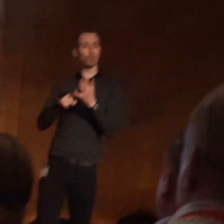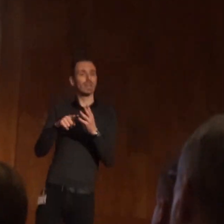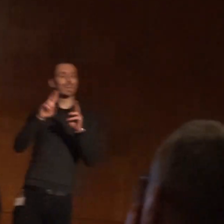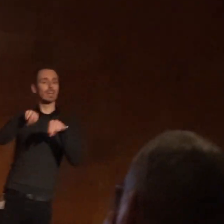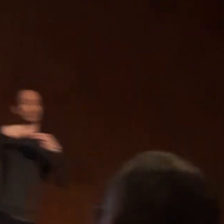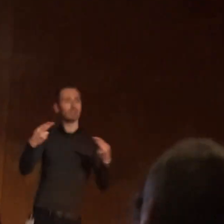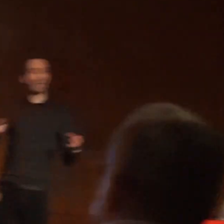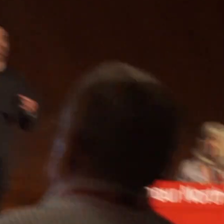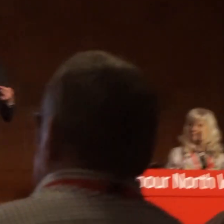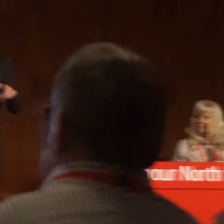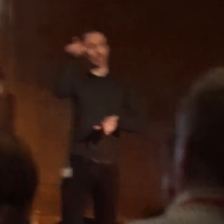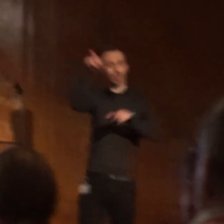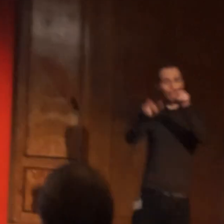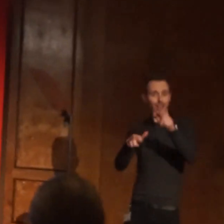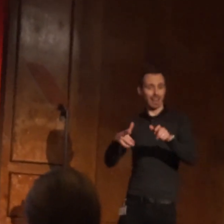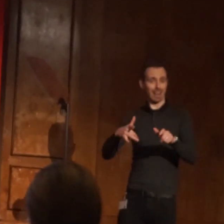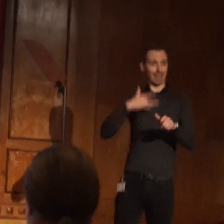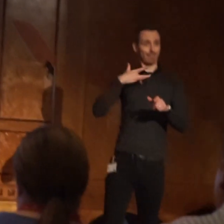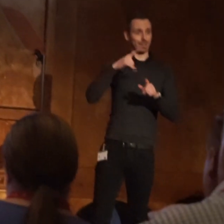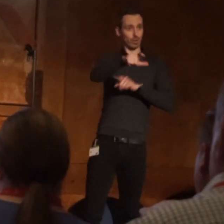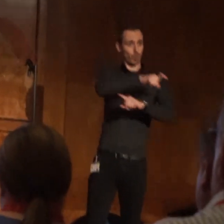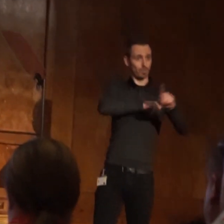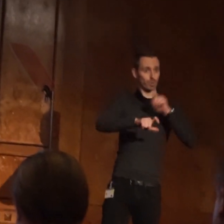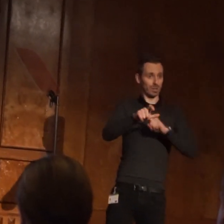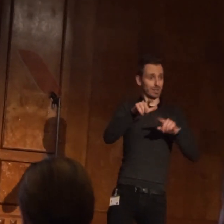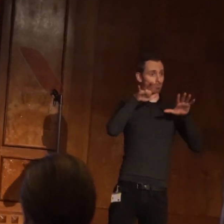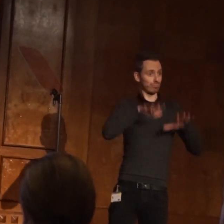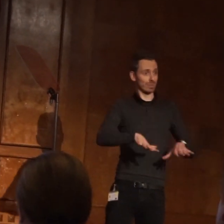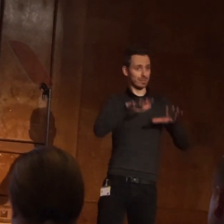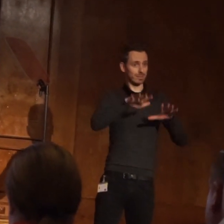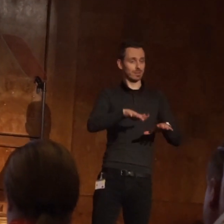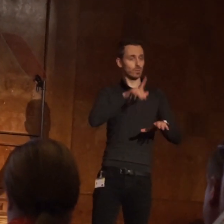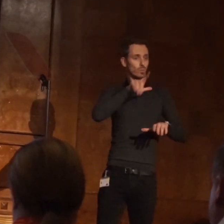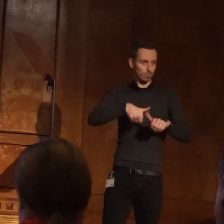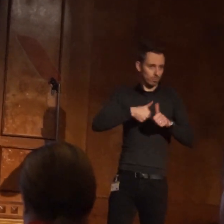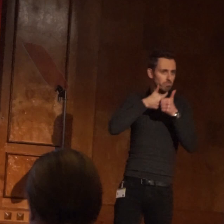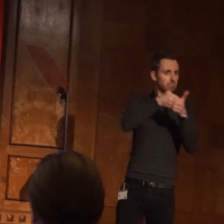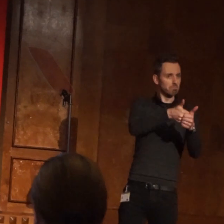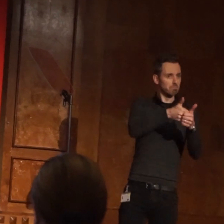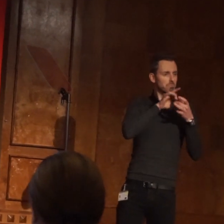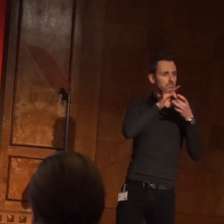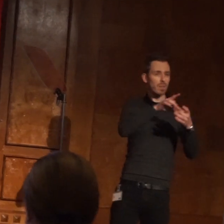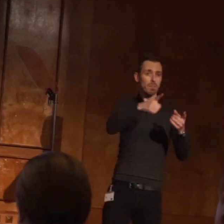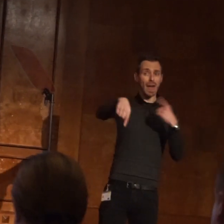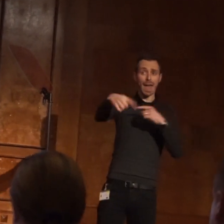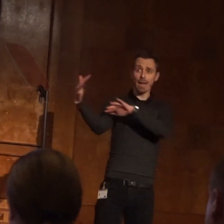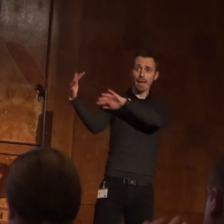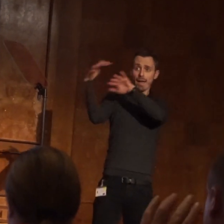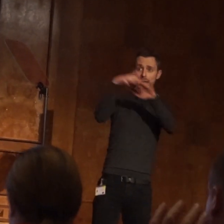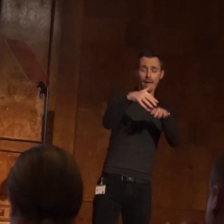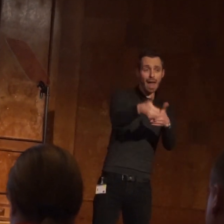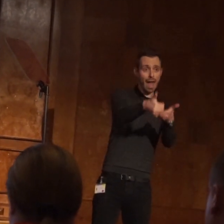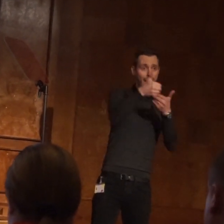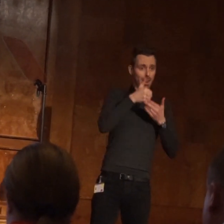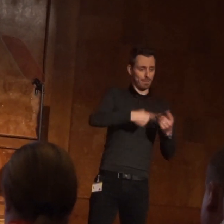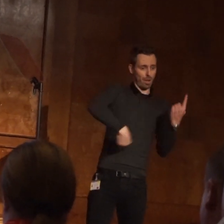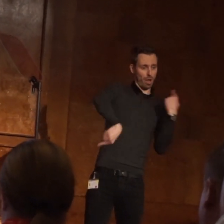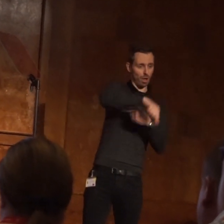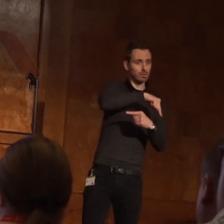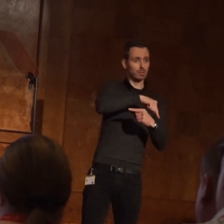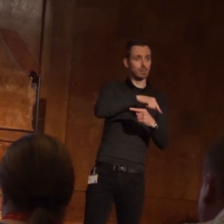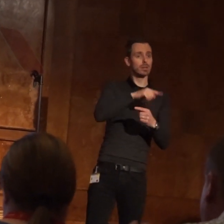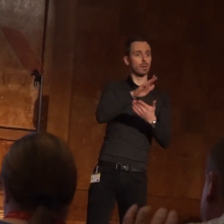and working in our communities in Britain, and helping us in so many ways, the knowledge and the certainty